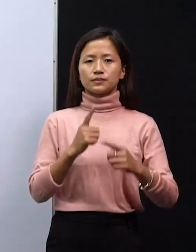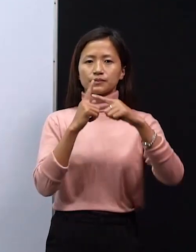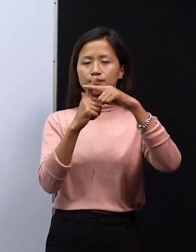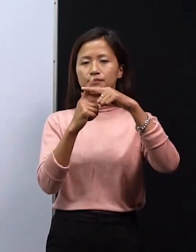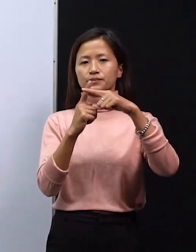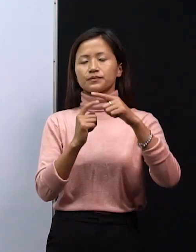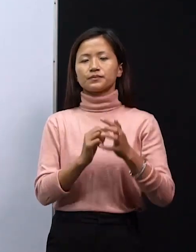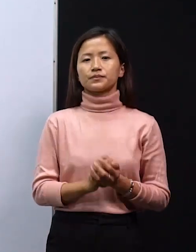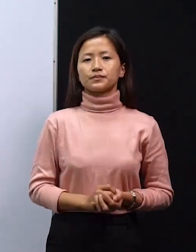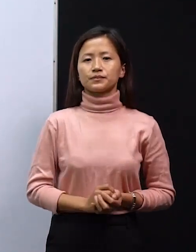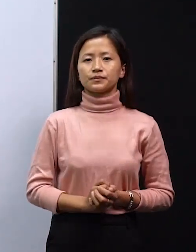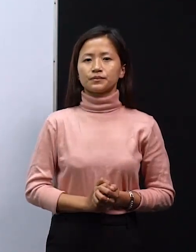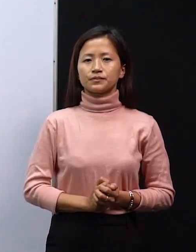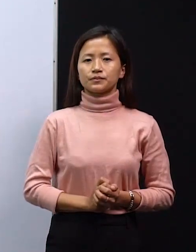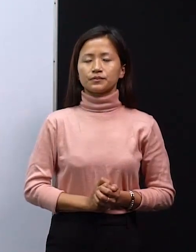Plus